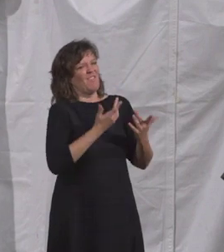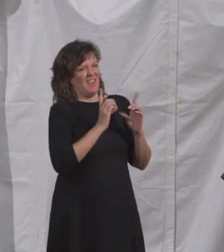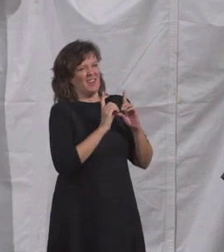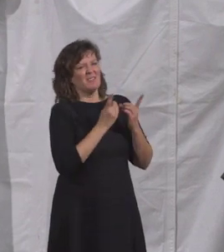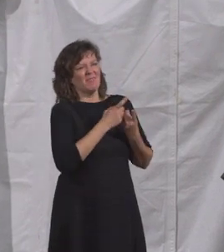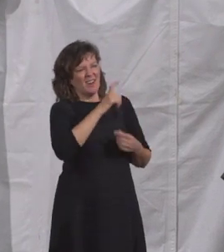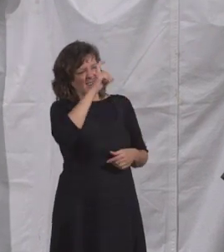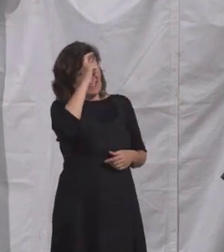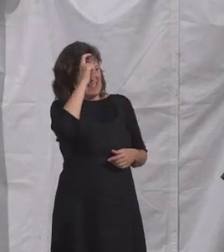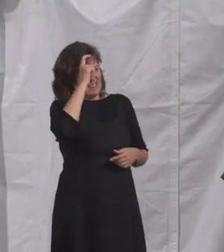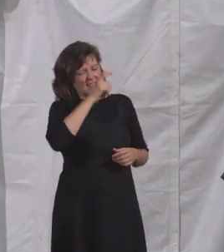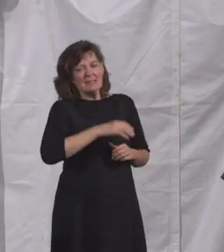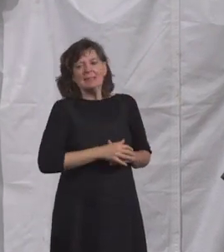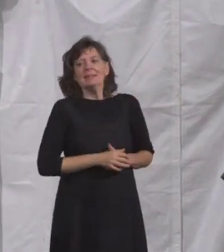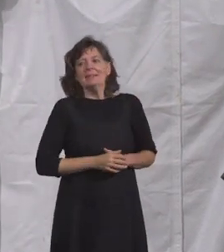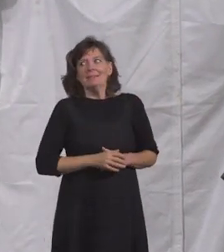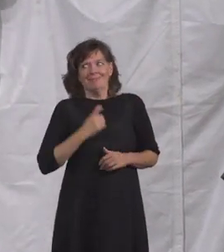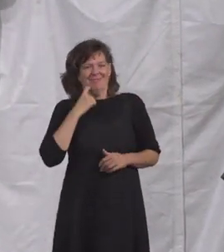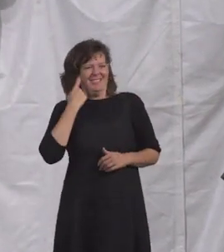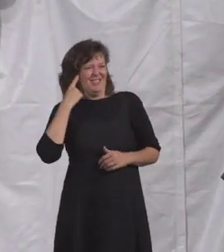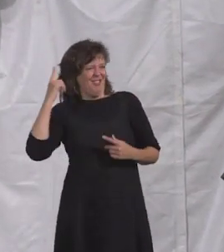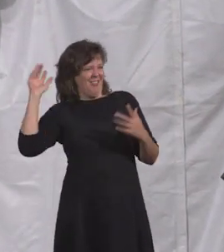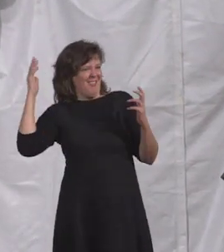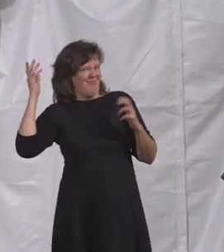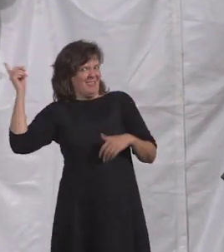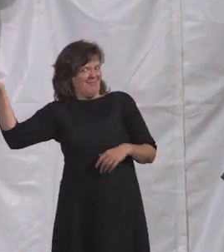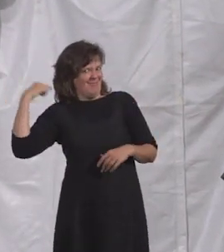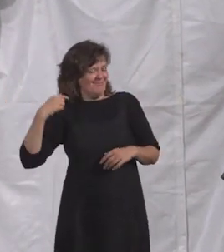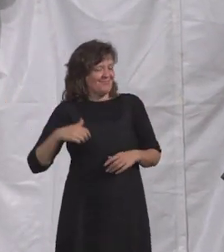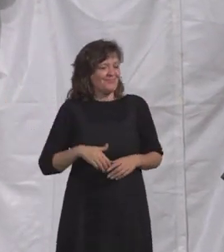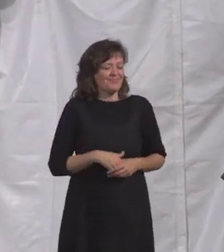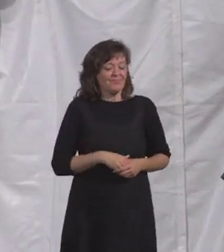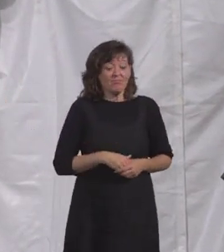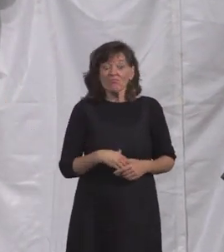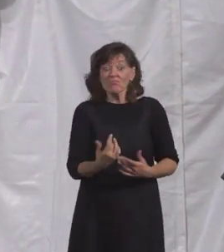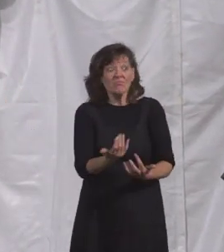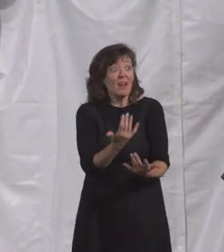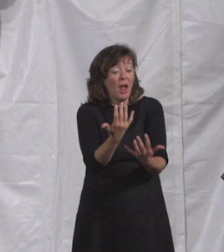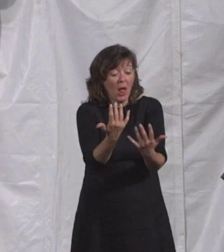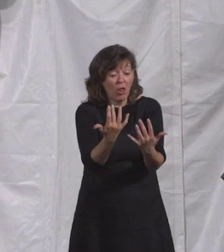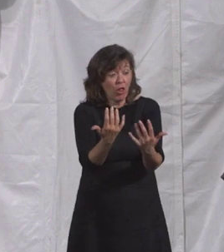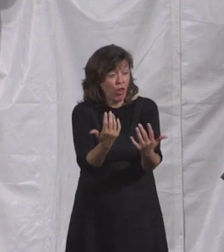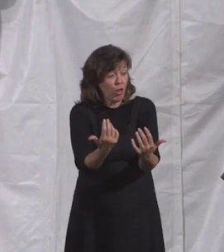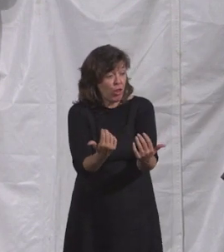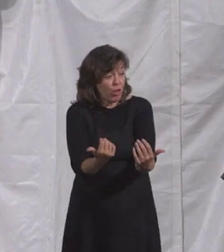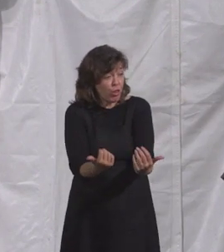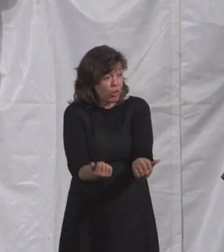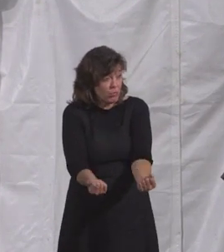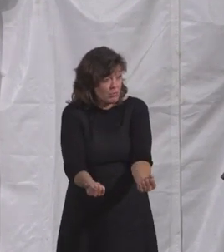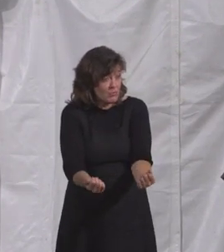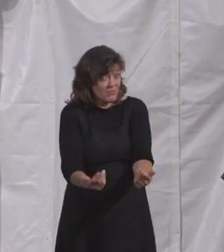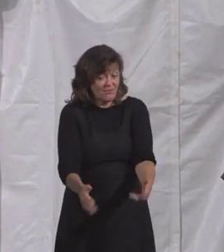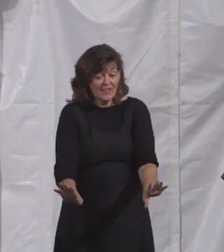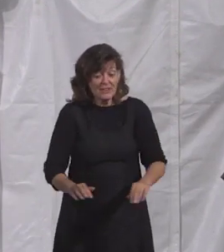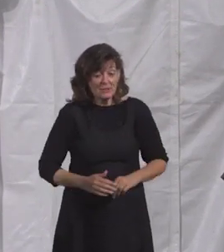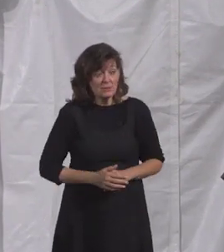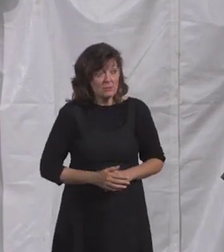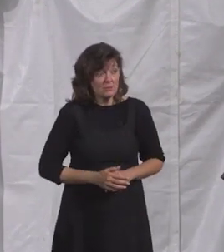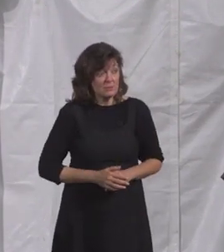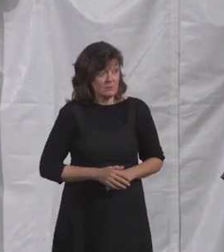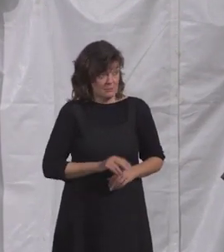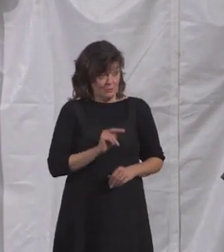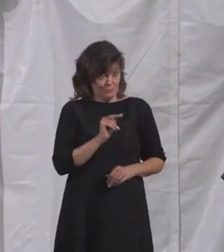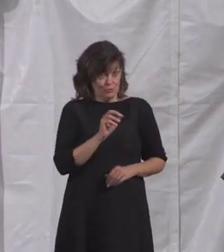They were coming this way. When it was all gone, when there was nothing left, Nora turned to